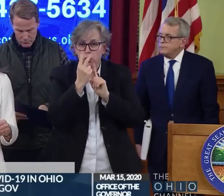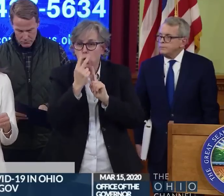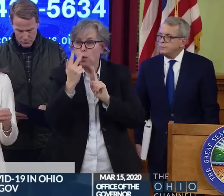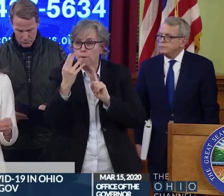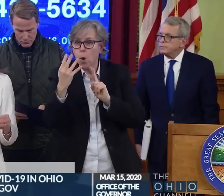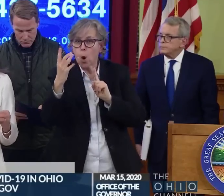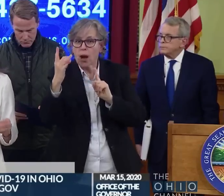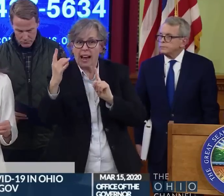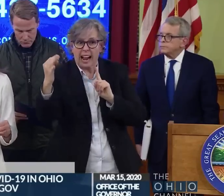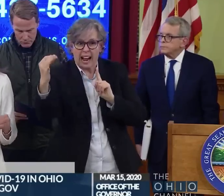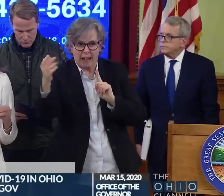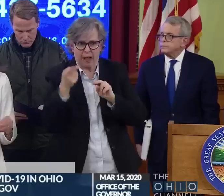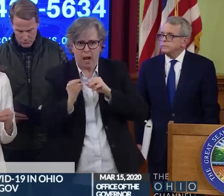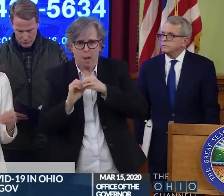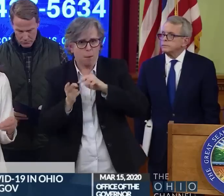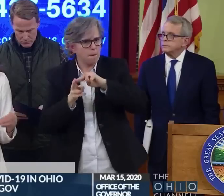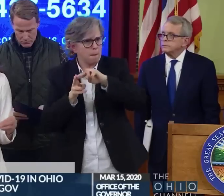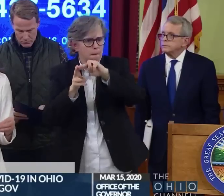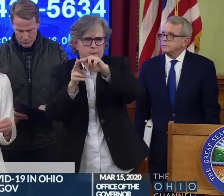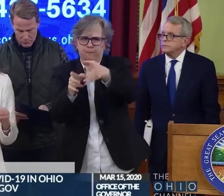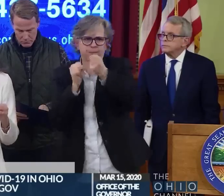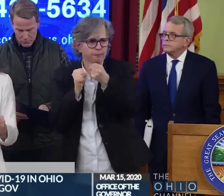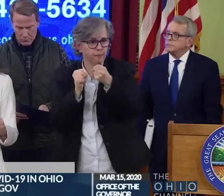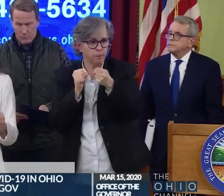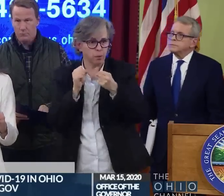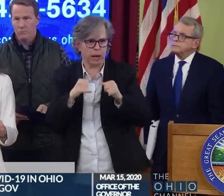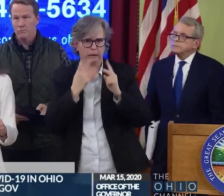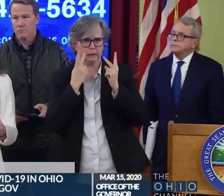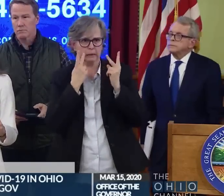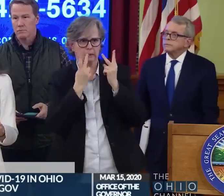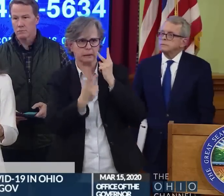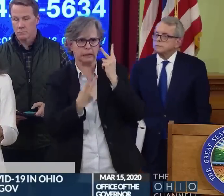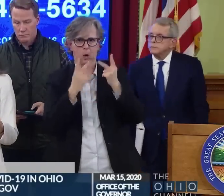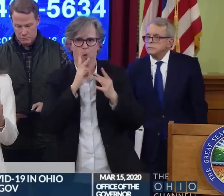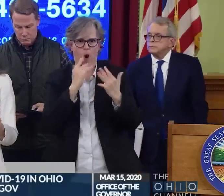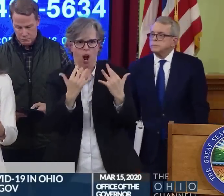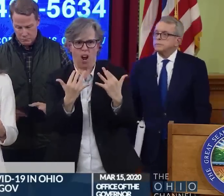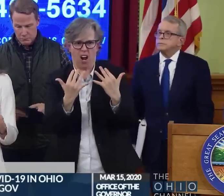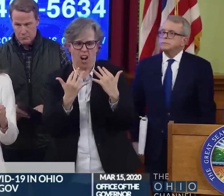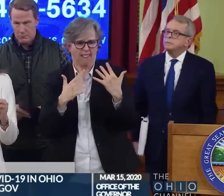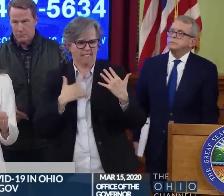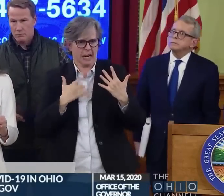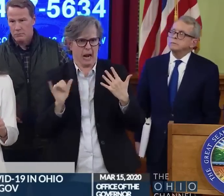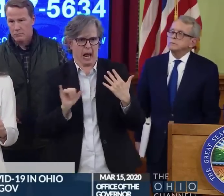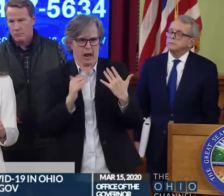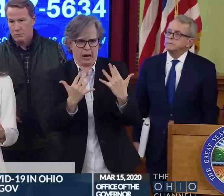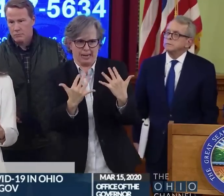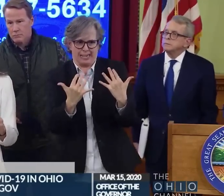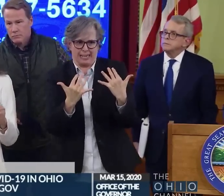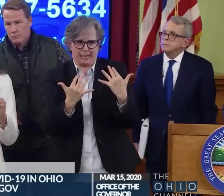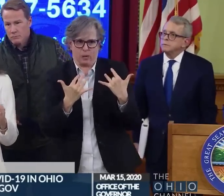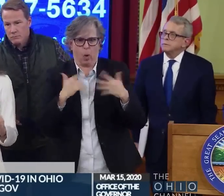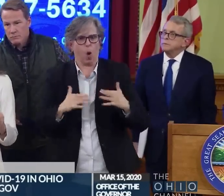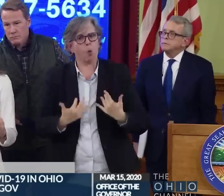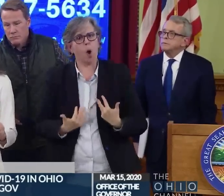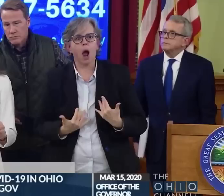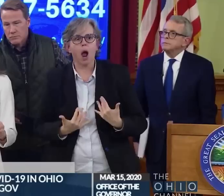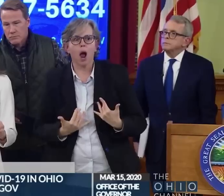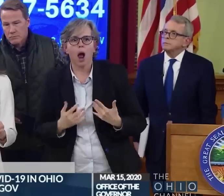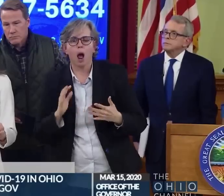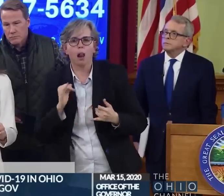hurricane where it's starting to pour more and more heavily with each day. We don't want to be doing these moves in the heat